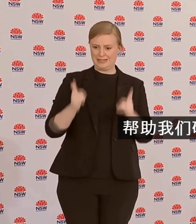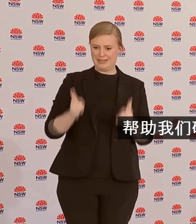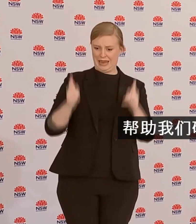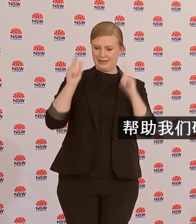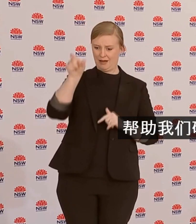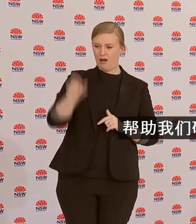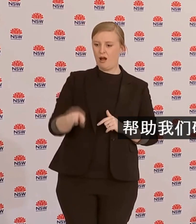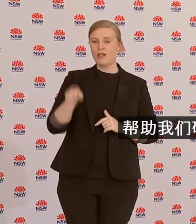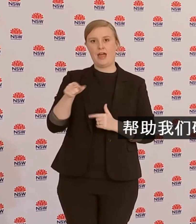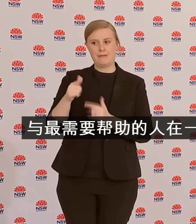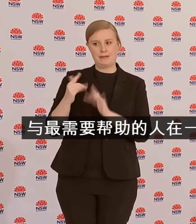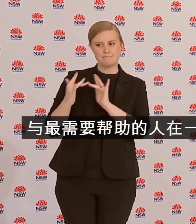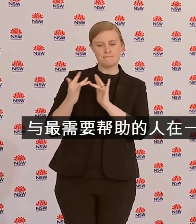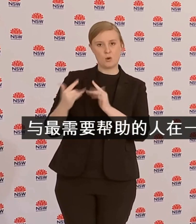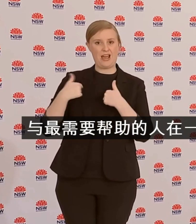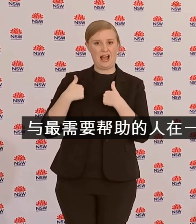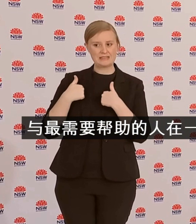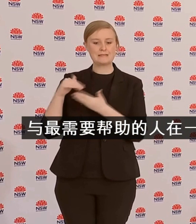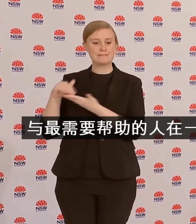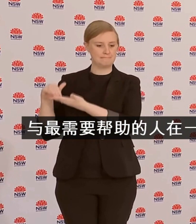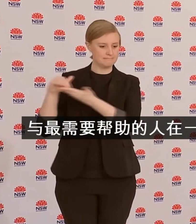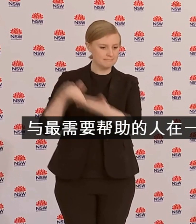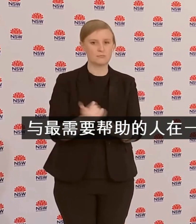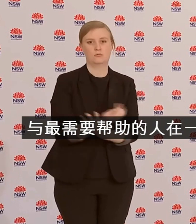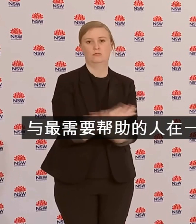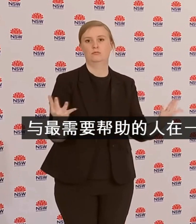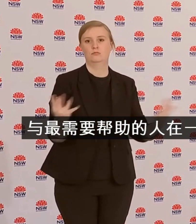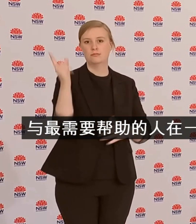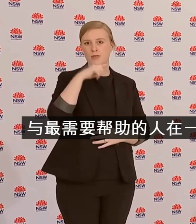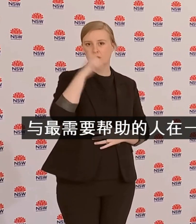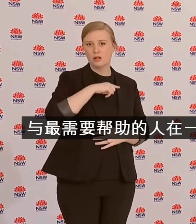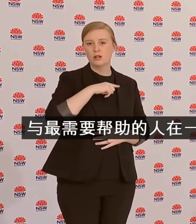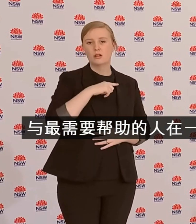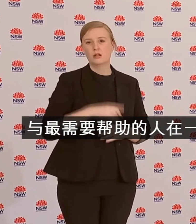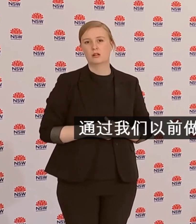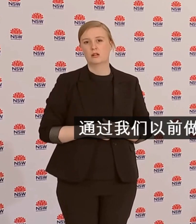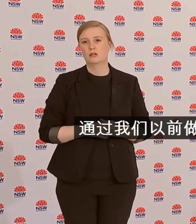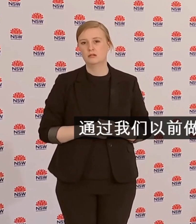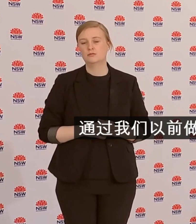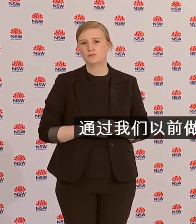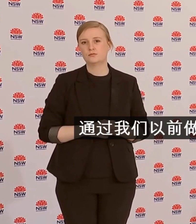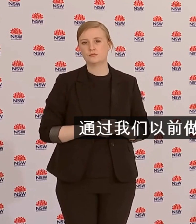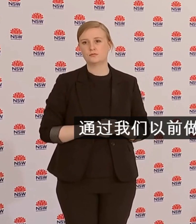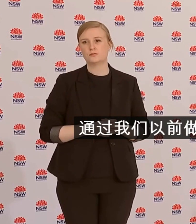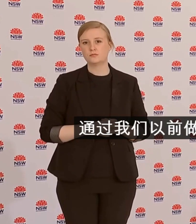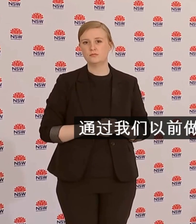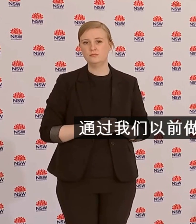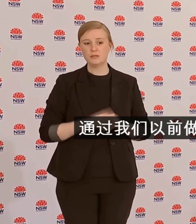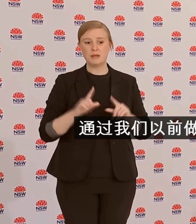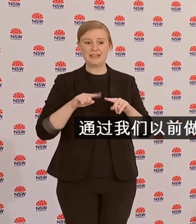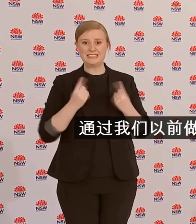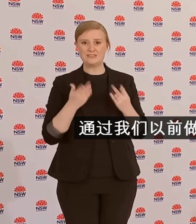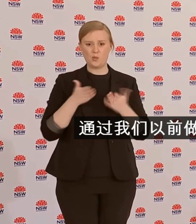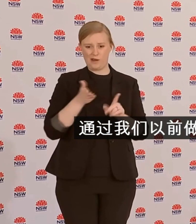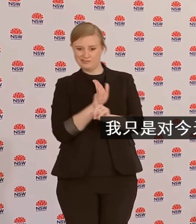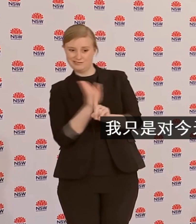sure that we are directly in touch with people who need the help the most, even if that means getting support and assistance through different methods that we've